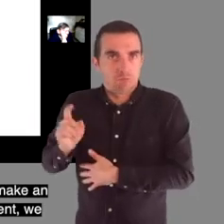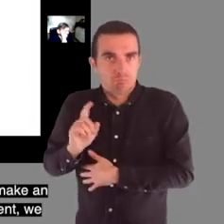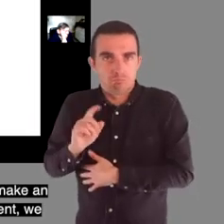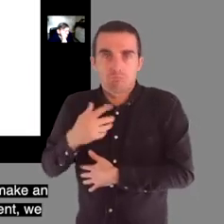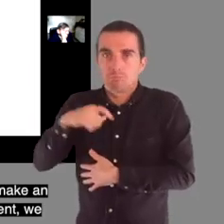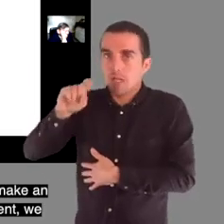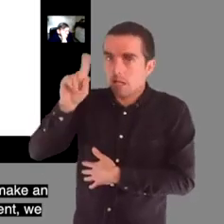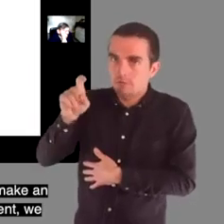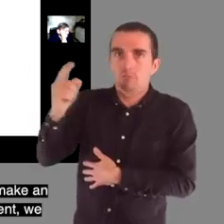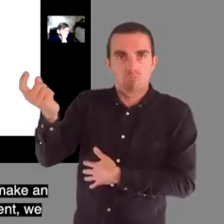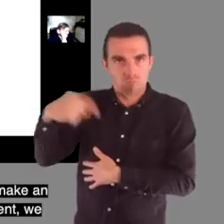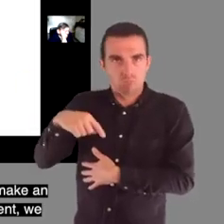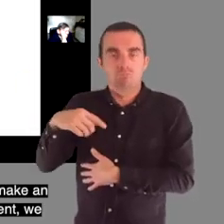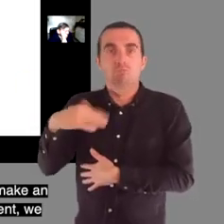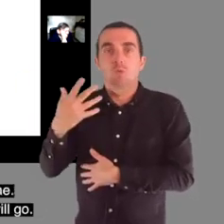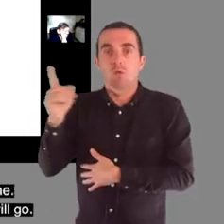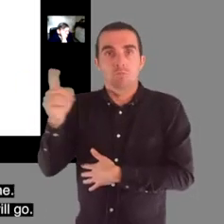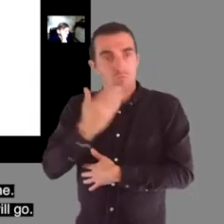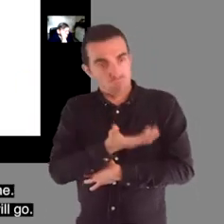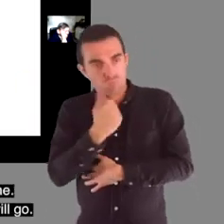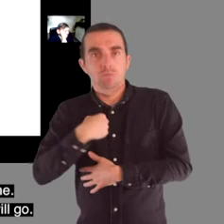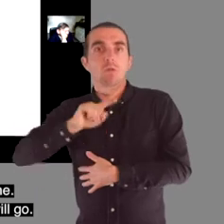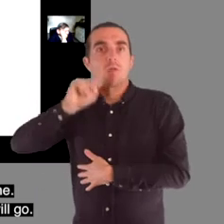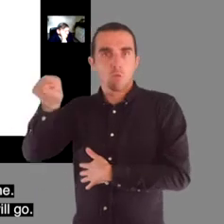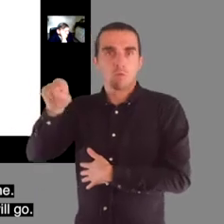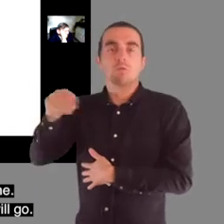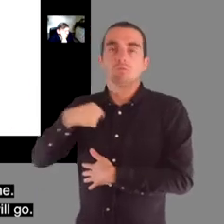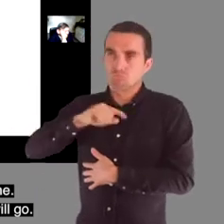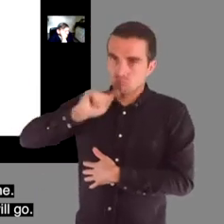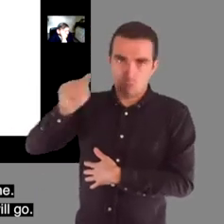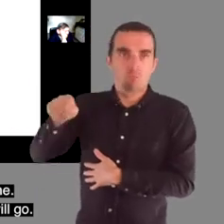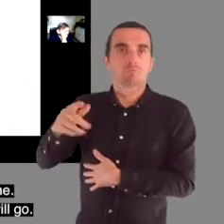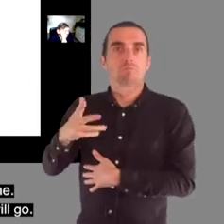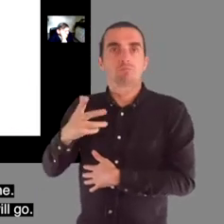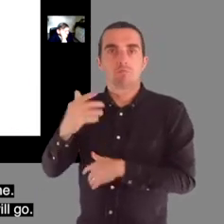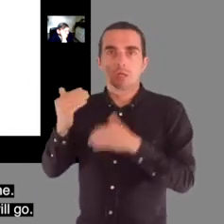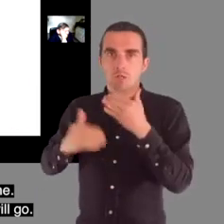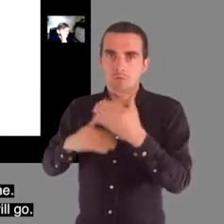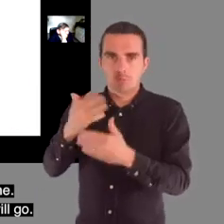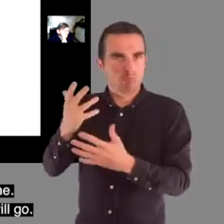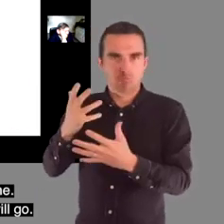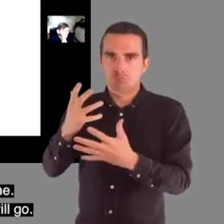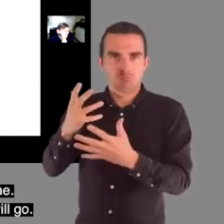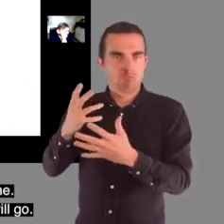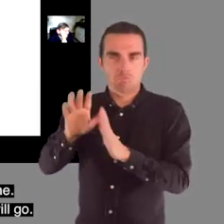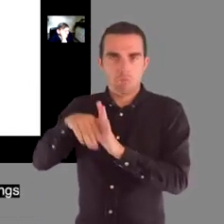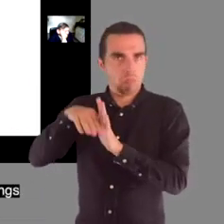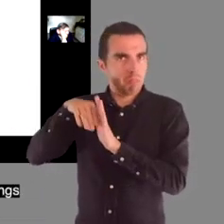appointment to see the president. We will ask for him, he will come. Or he'll ask for us, we will go.